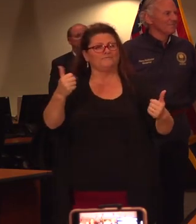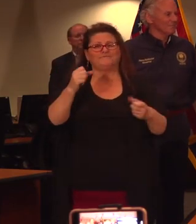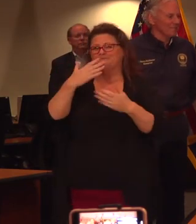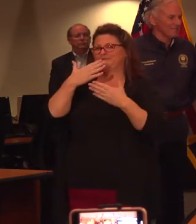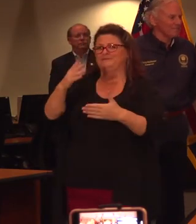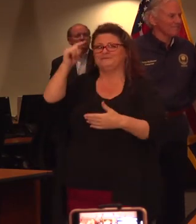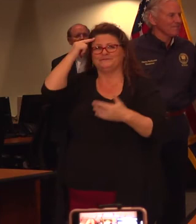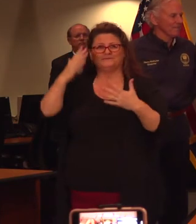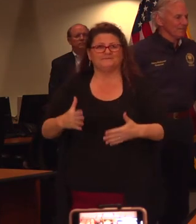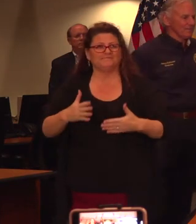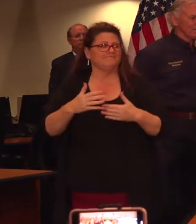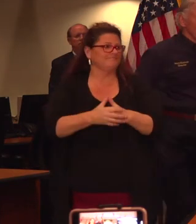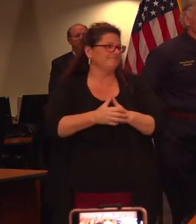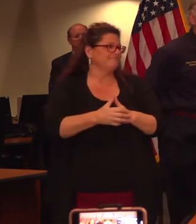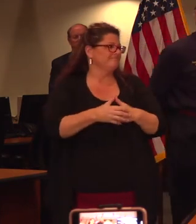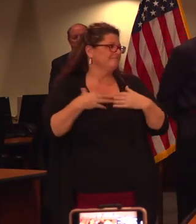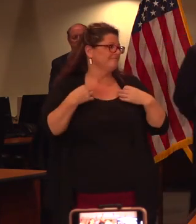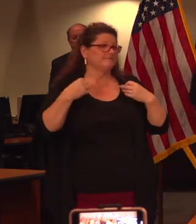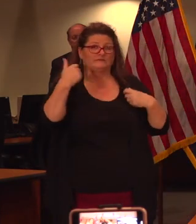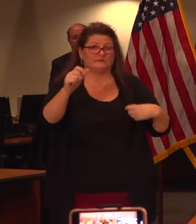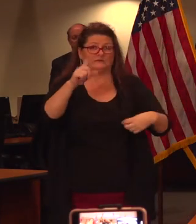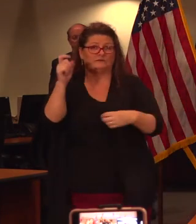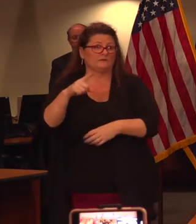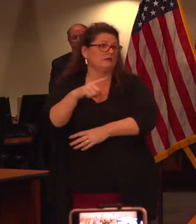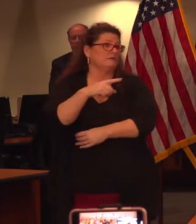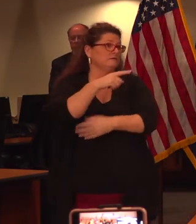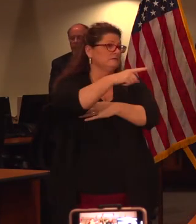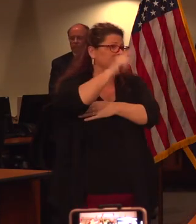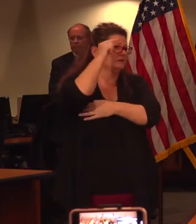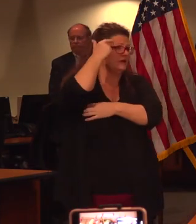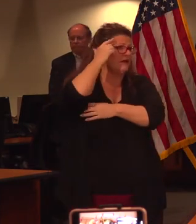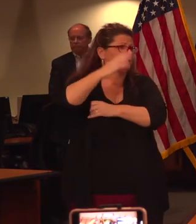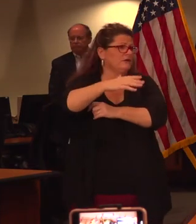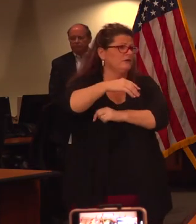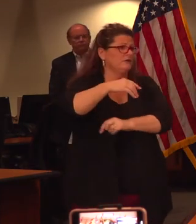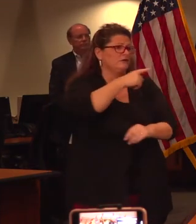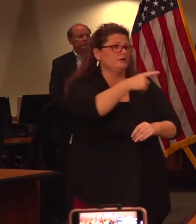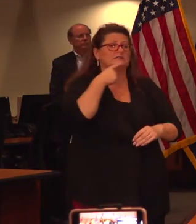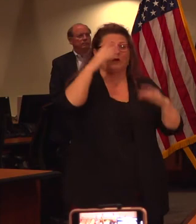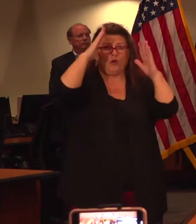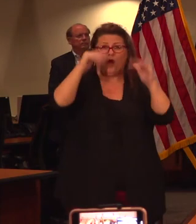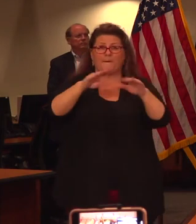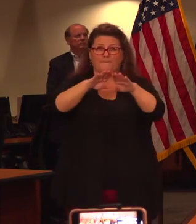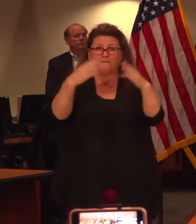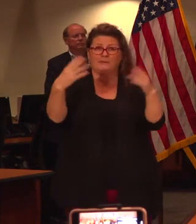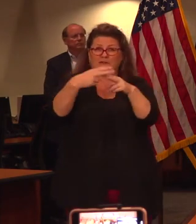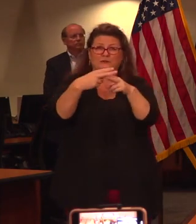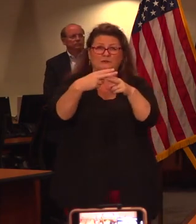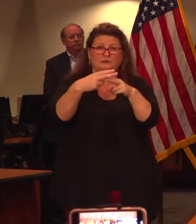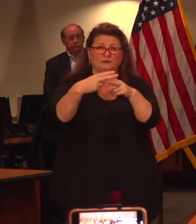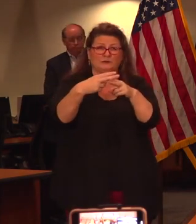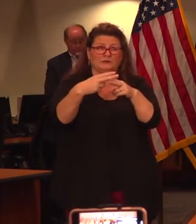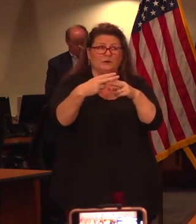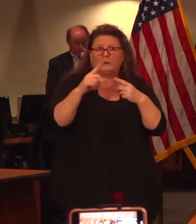you, Governor. Yes, sir. Glad to answer any questions. Any questions? Governor, you yes, ma'am. Opening things back up sooner rather than later. Do you have a